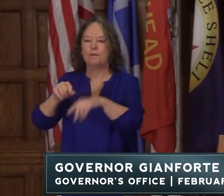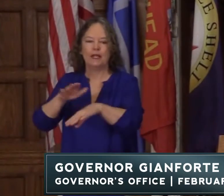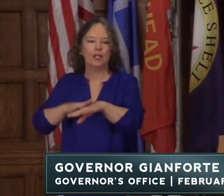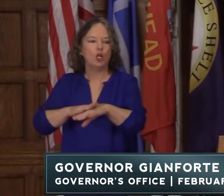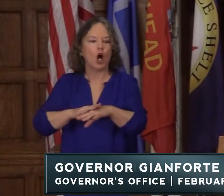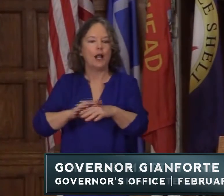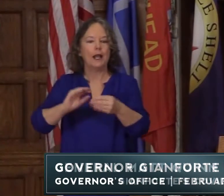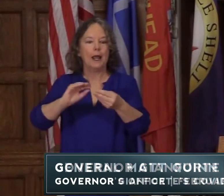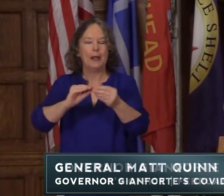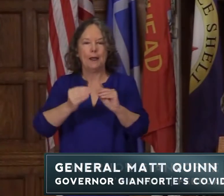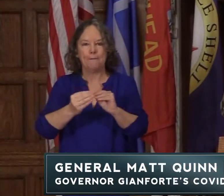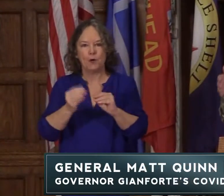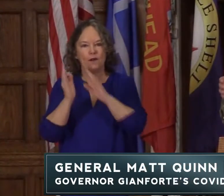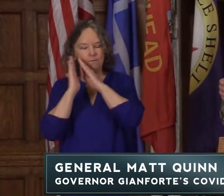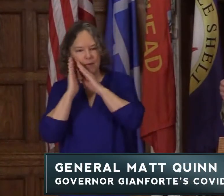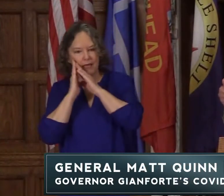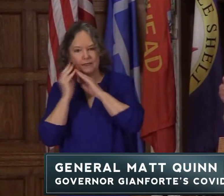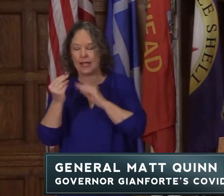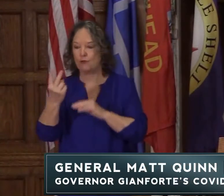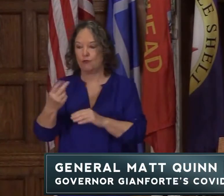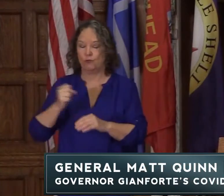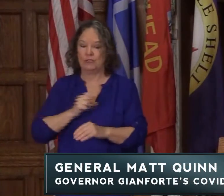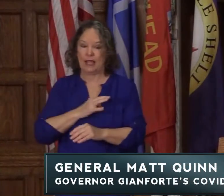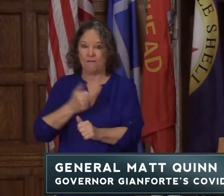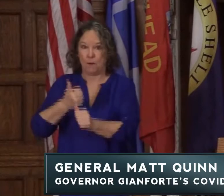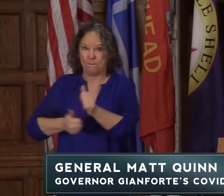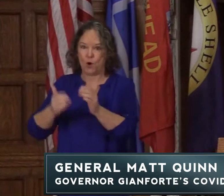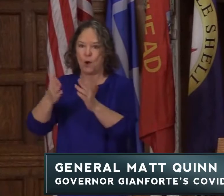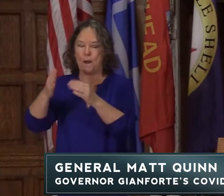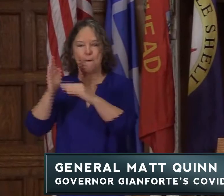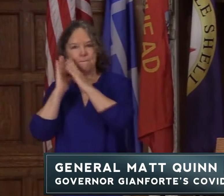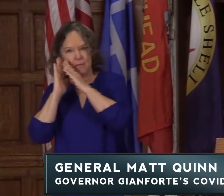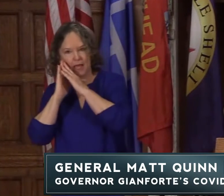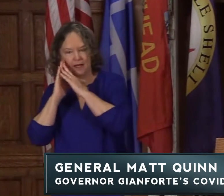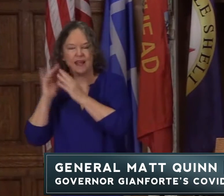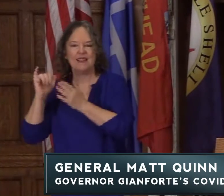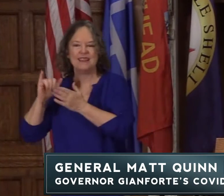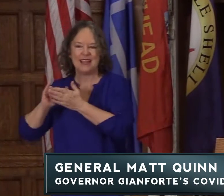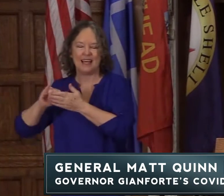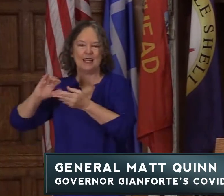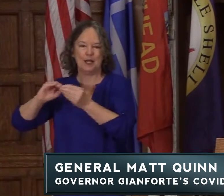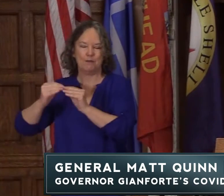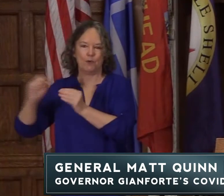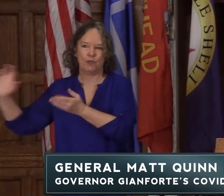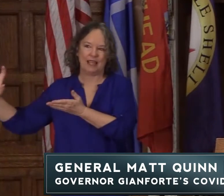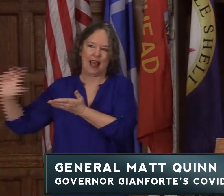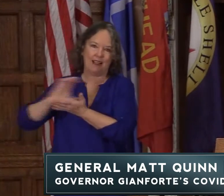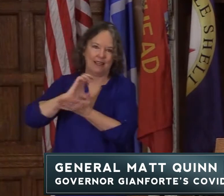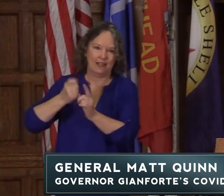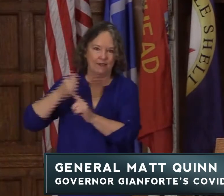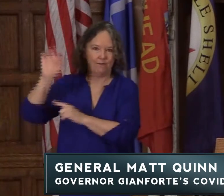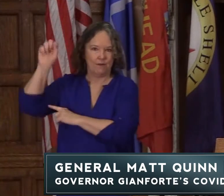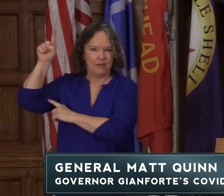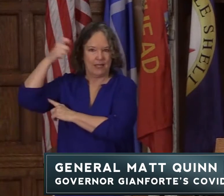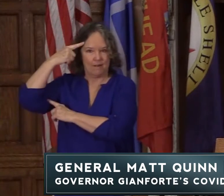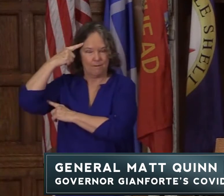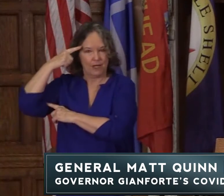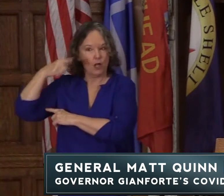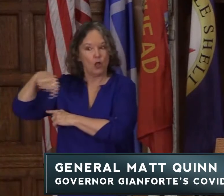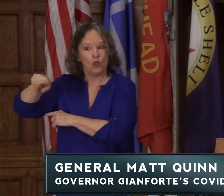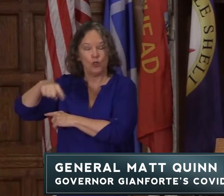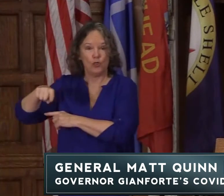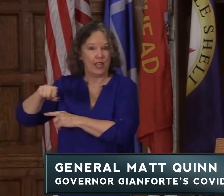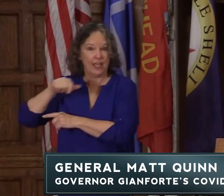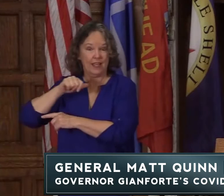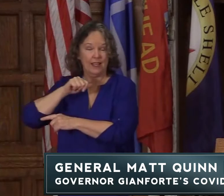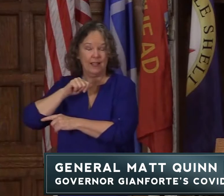per bed were allocated at the federal level when they signed that contract. Those supplies never came to Montana. And so there's no